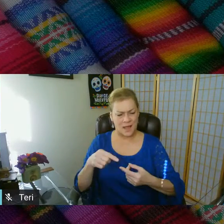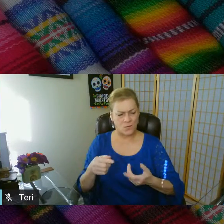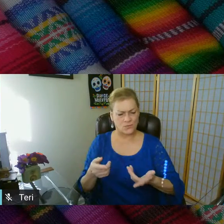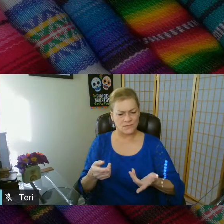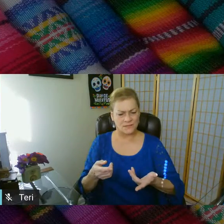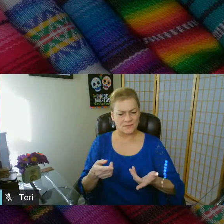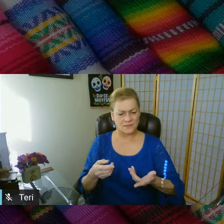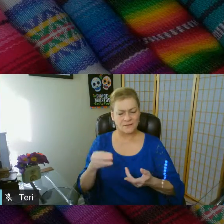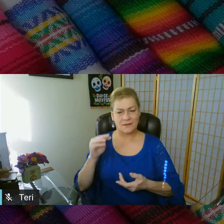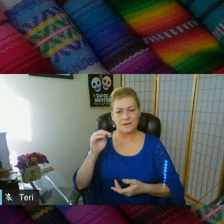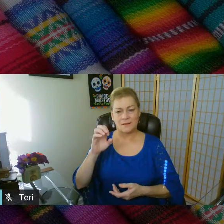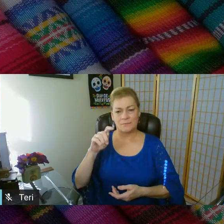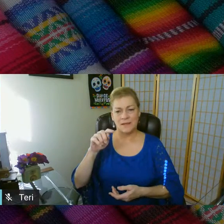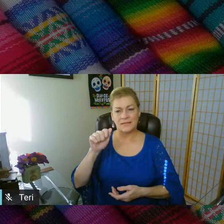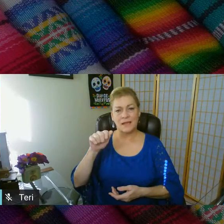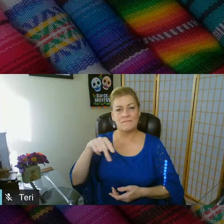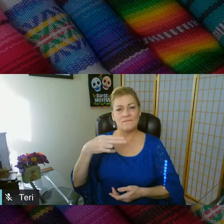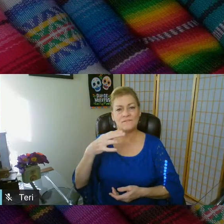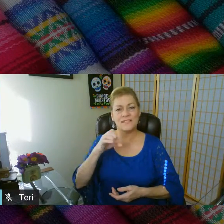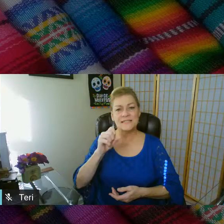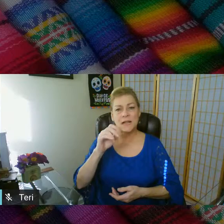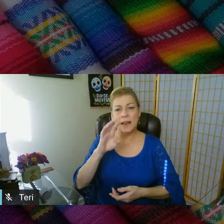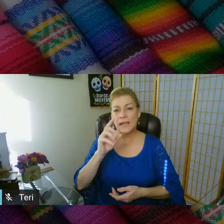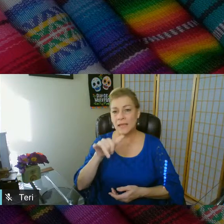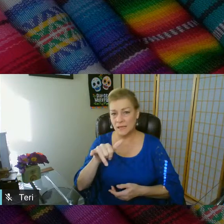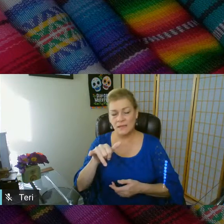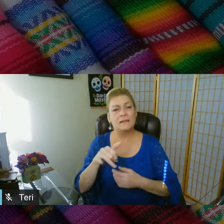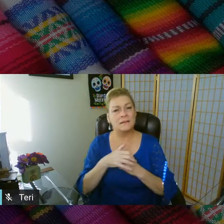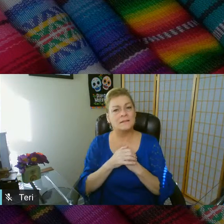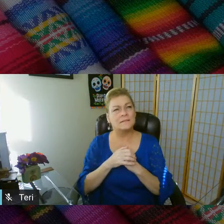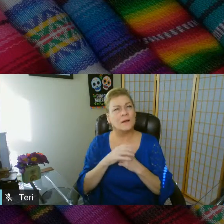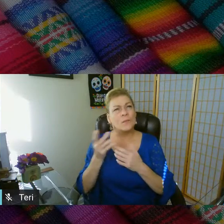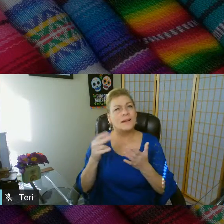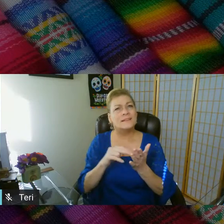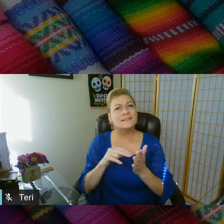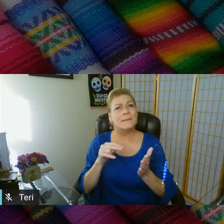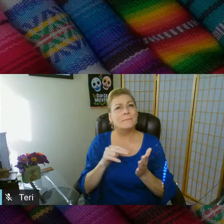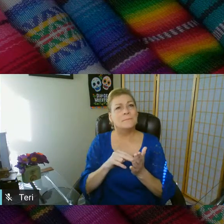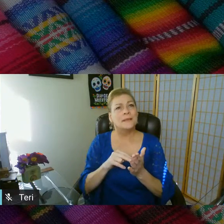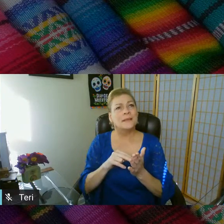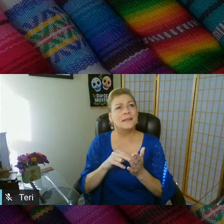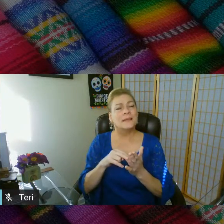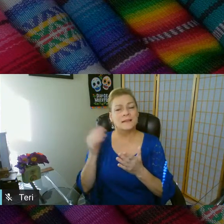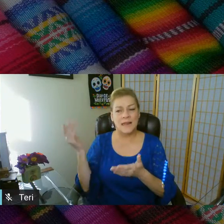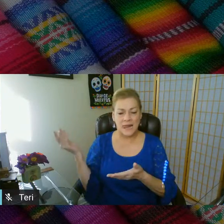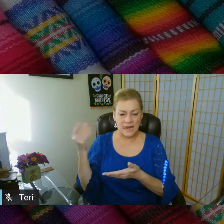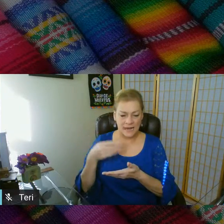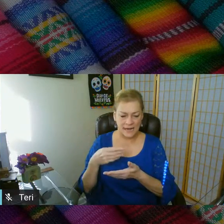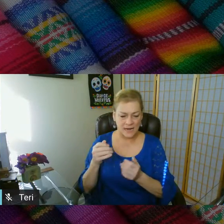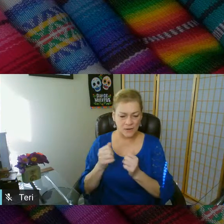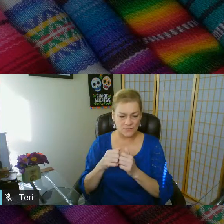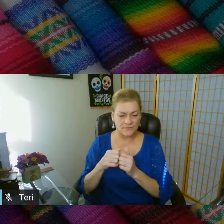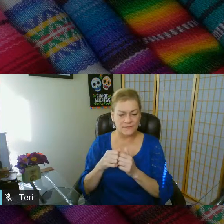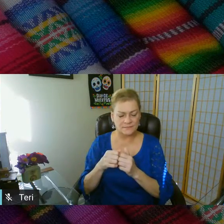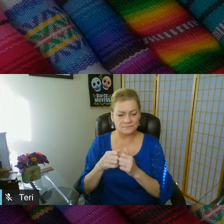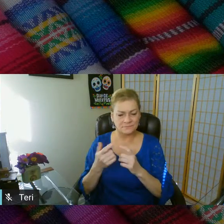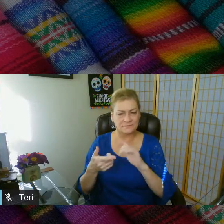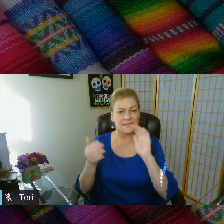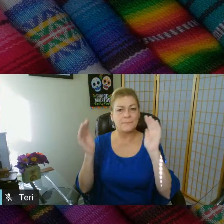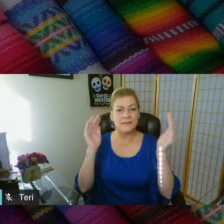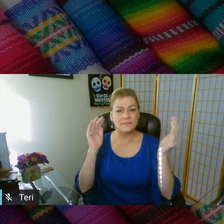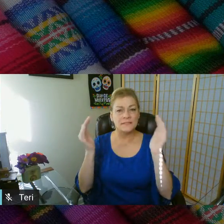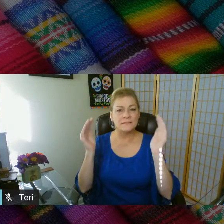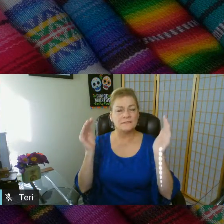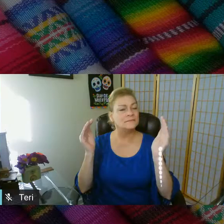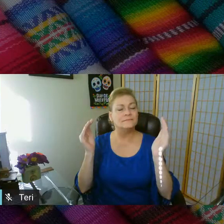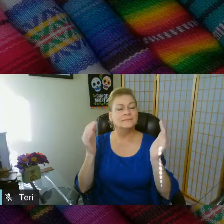to bring our ancestors to us metaphysically? And what opportunities for healing? I've worked